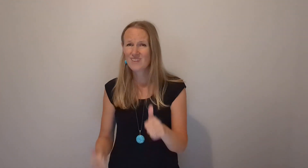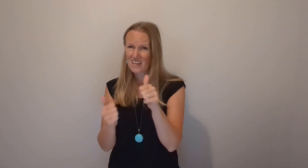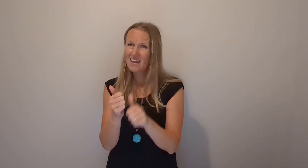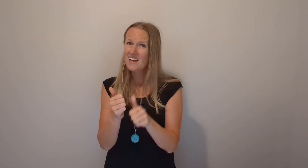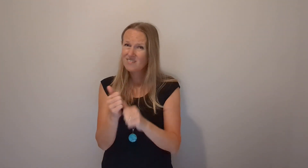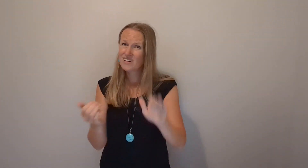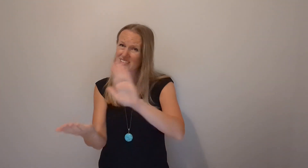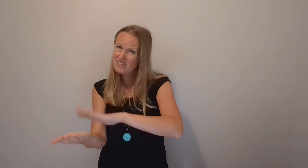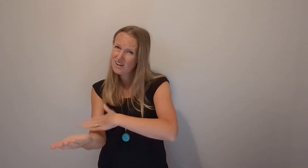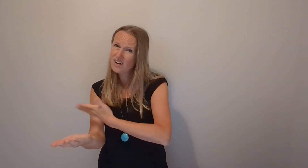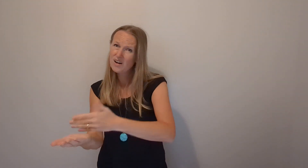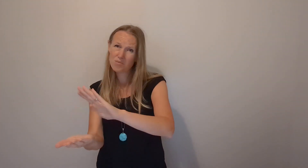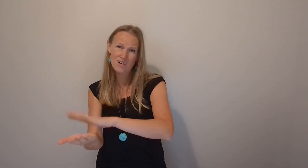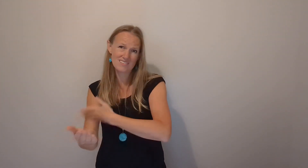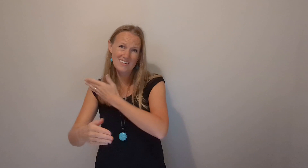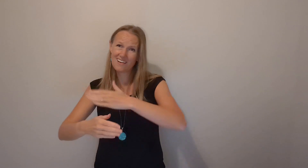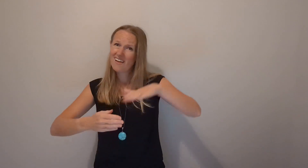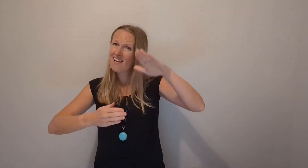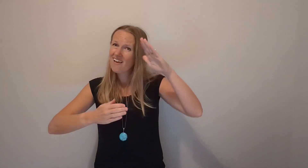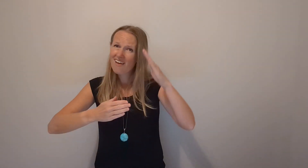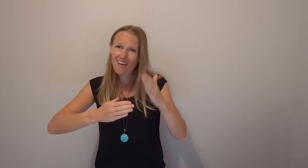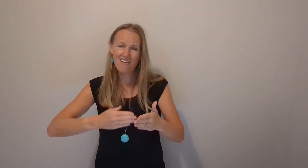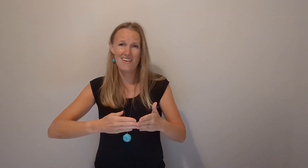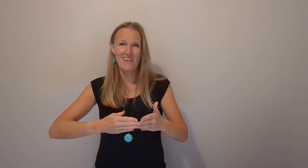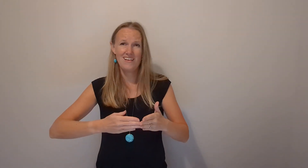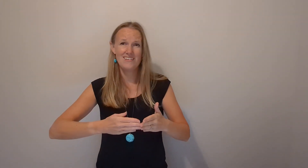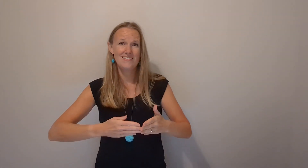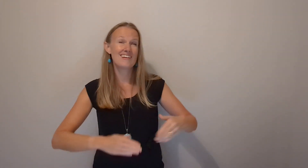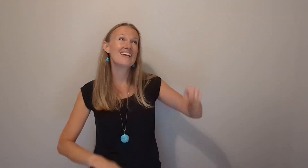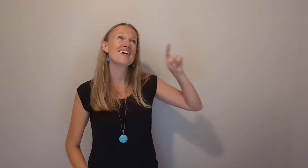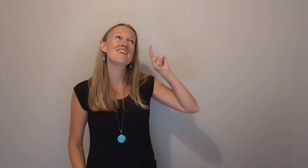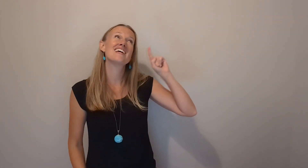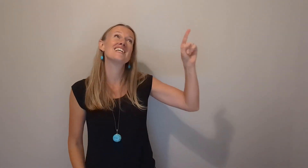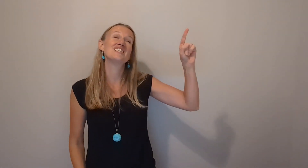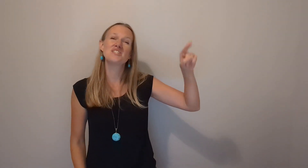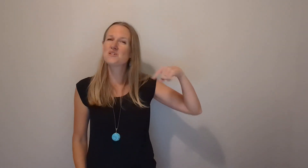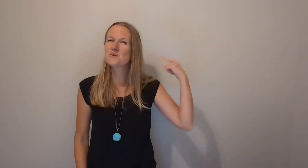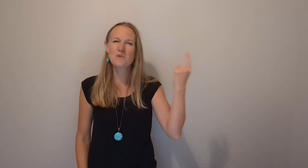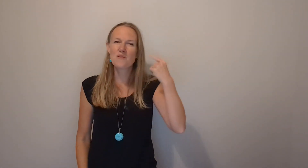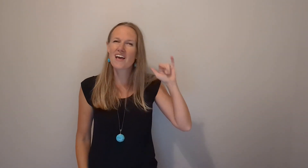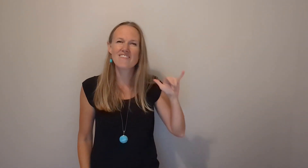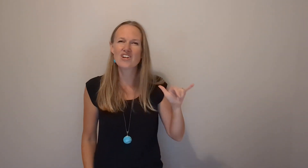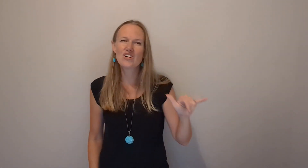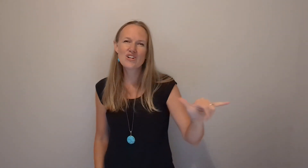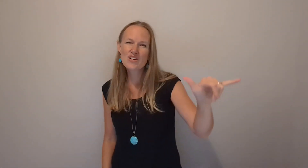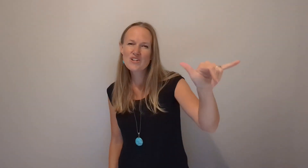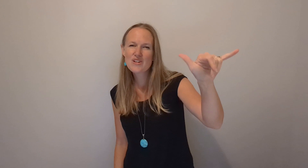but every song must end, and you never do.